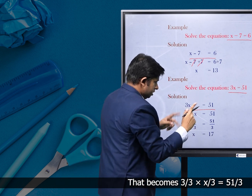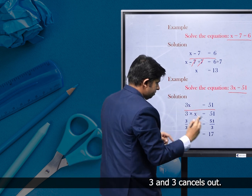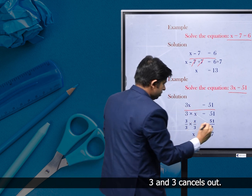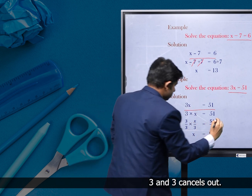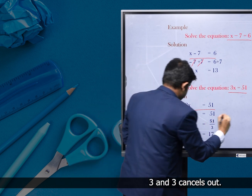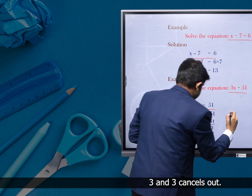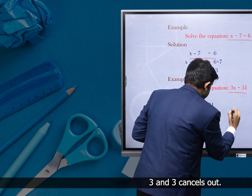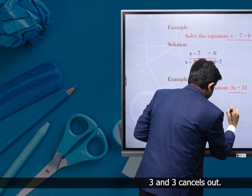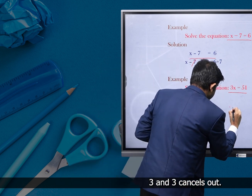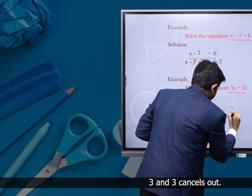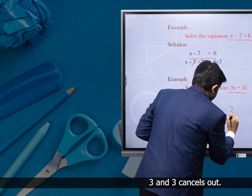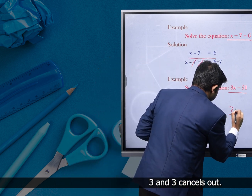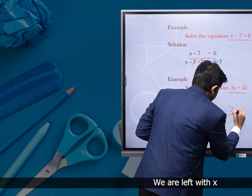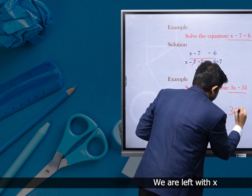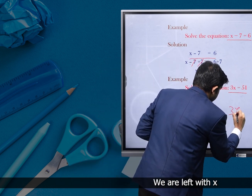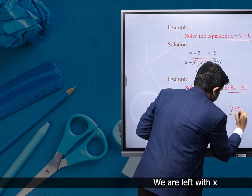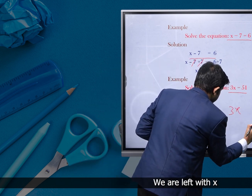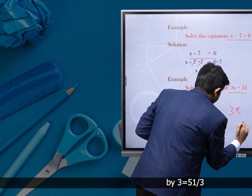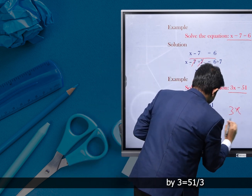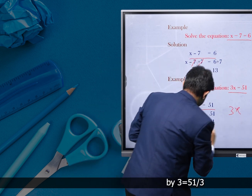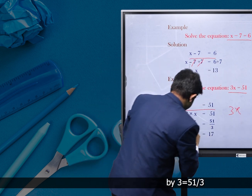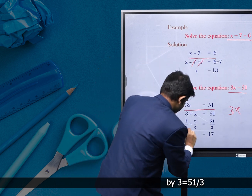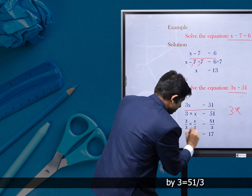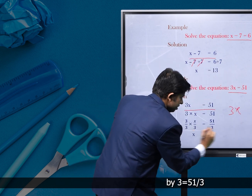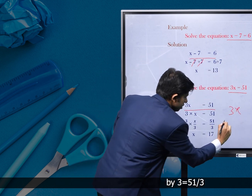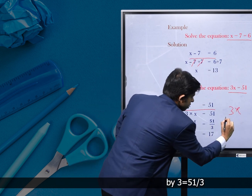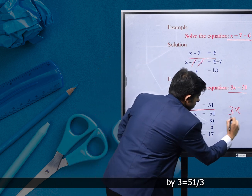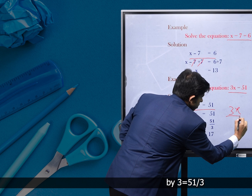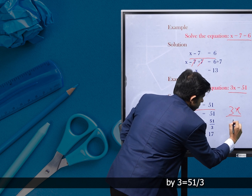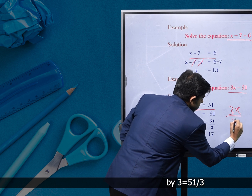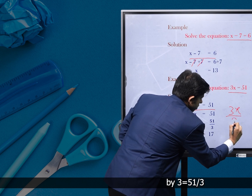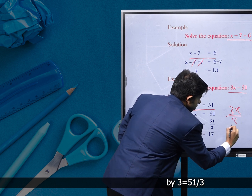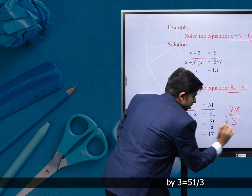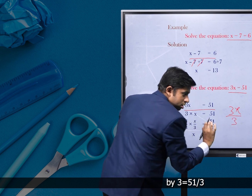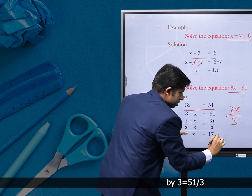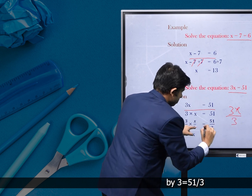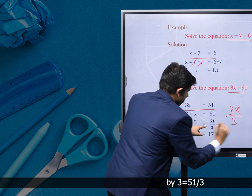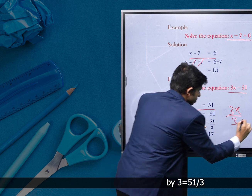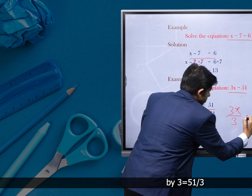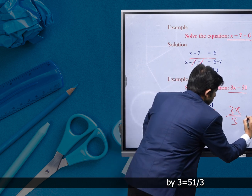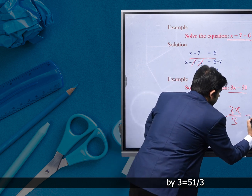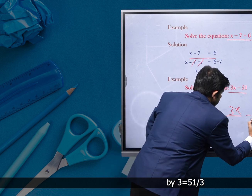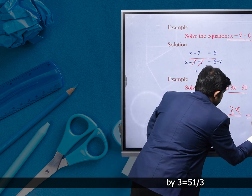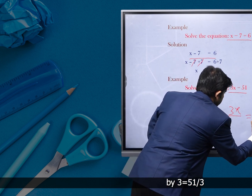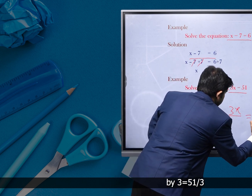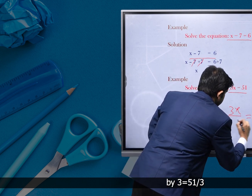3 and 3 cancels out. We are left with x by 3 is equal to 51 by 3.